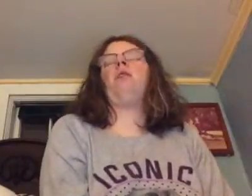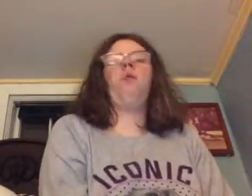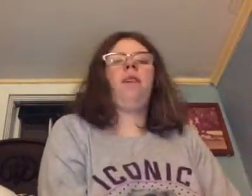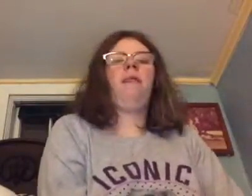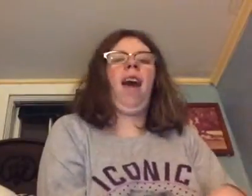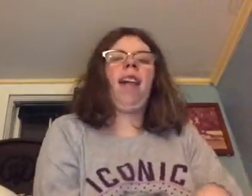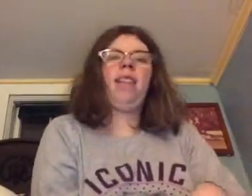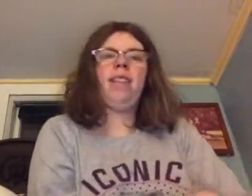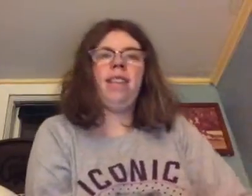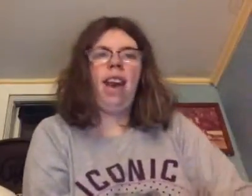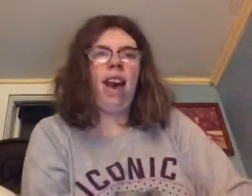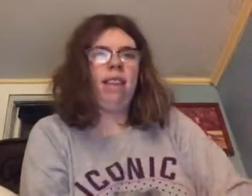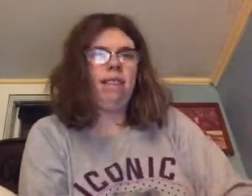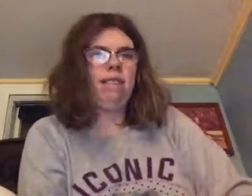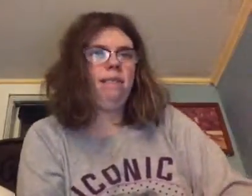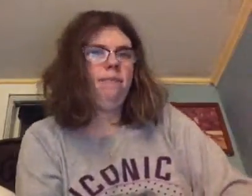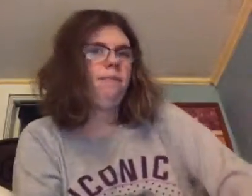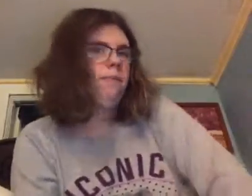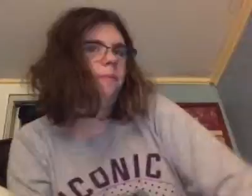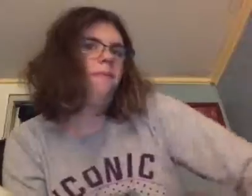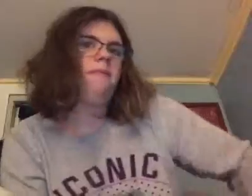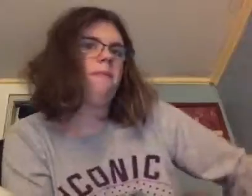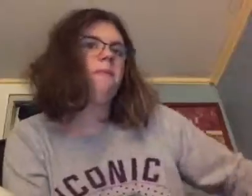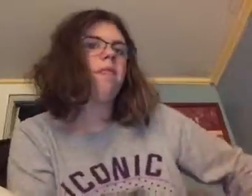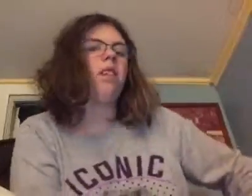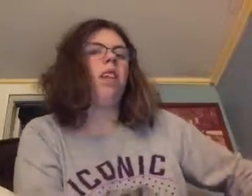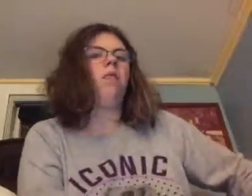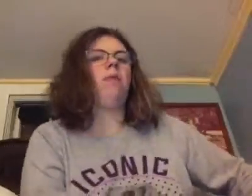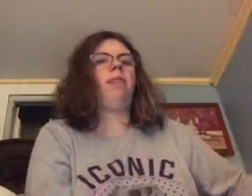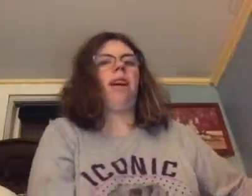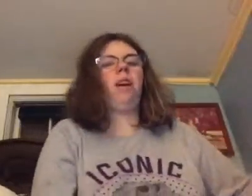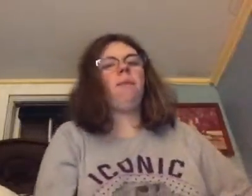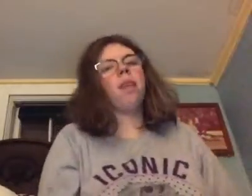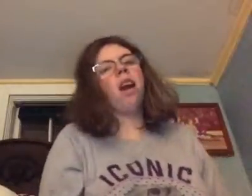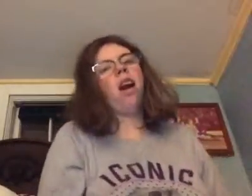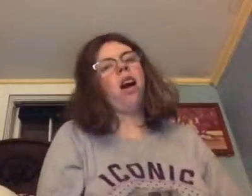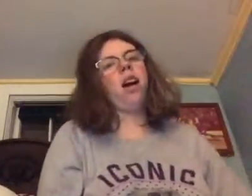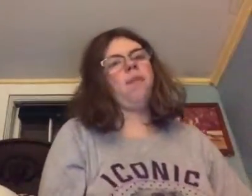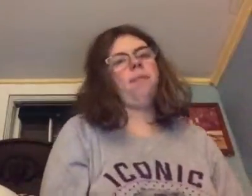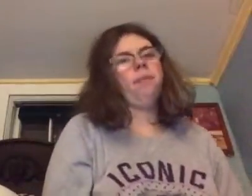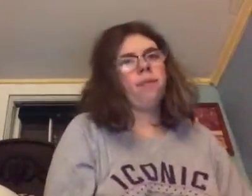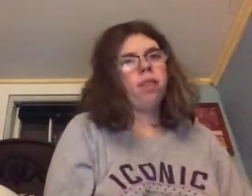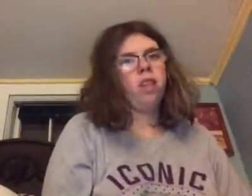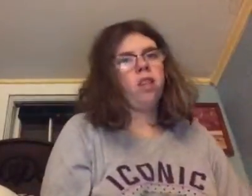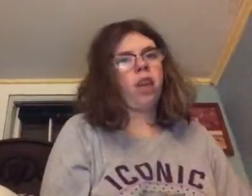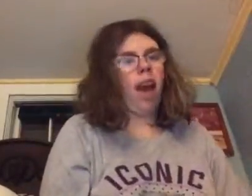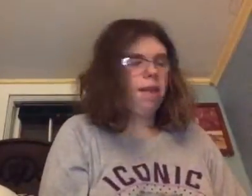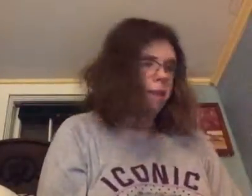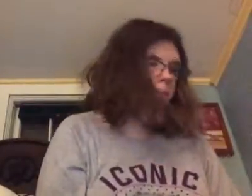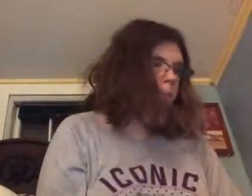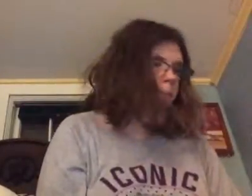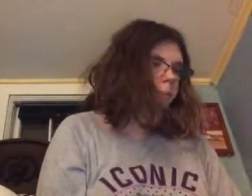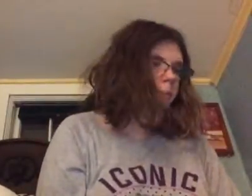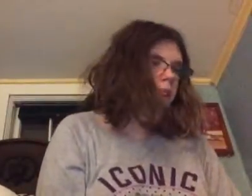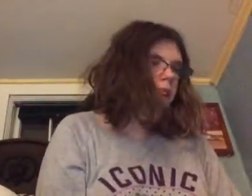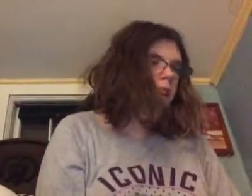go into fads as they do when they're younger. So, yeah, and then,